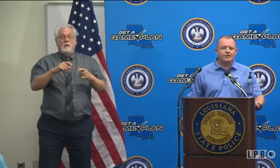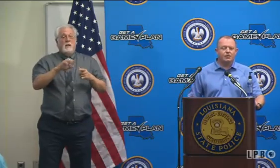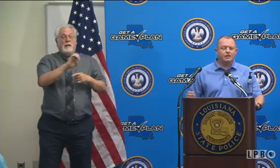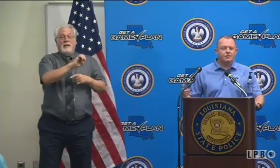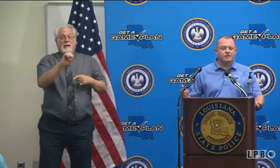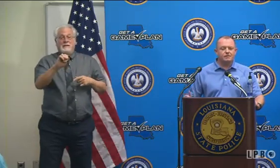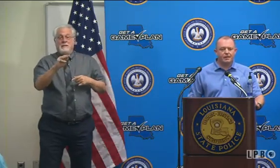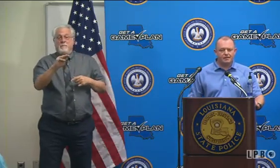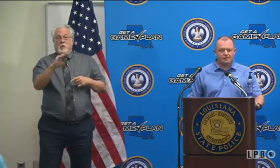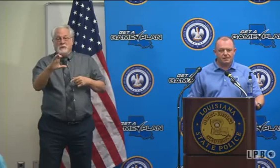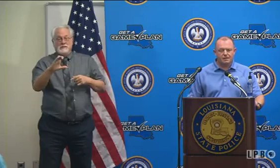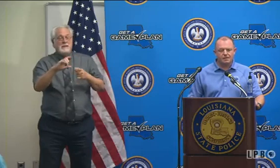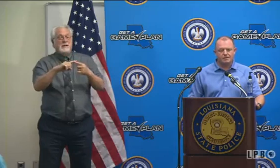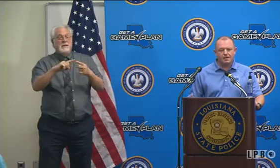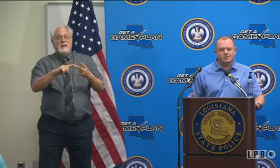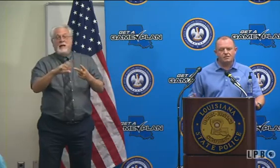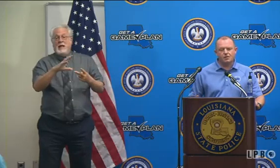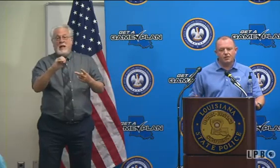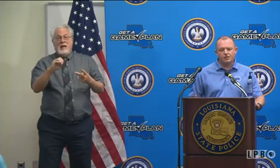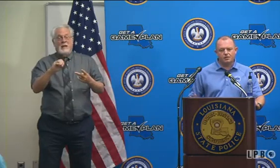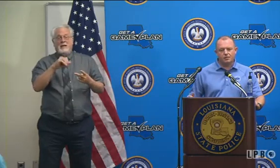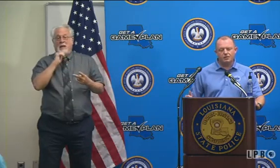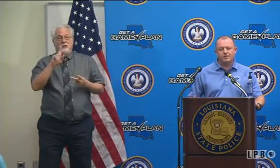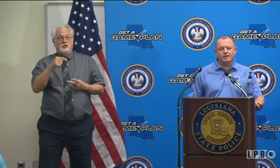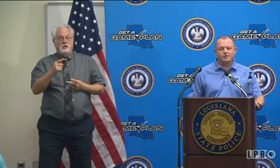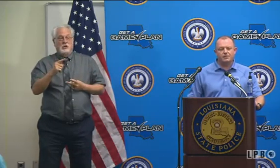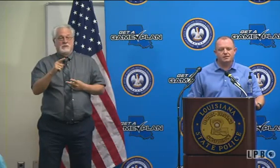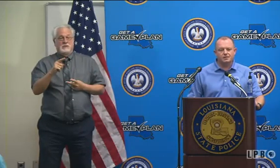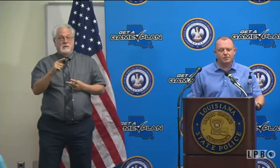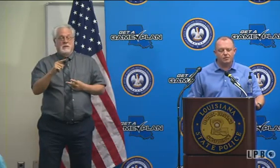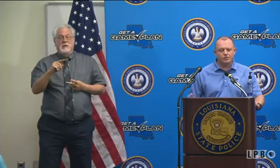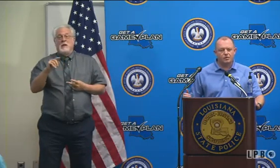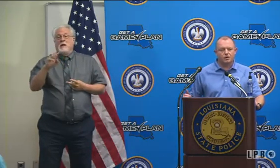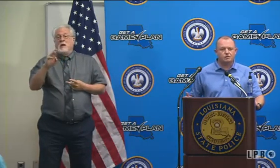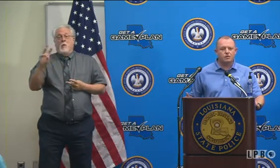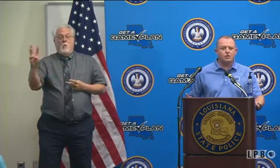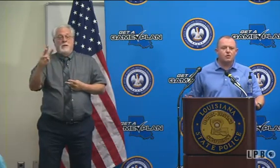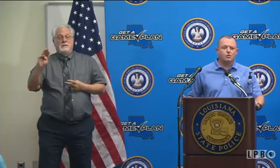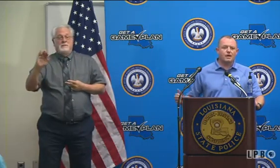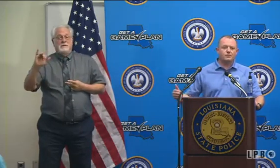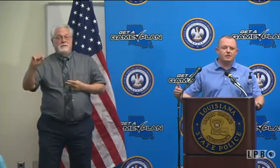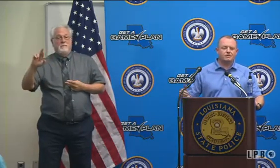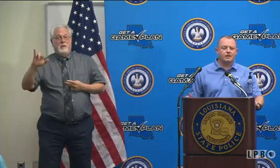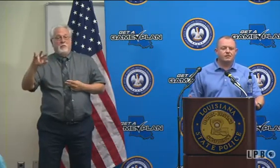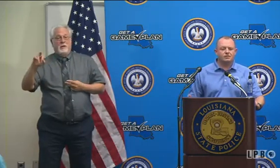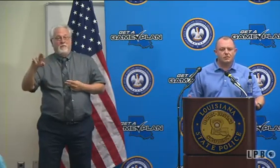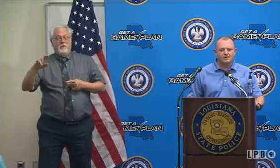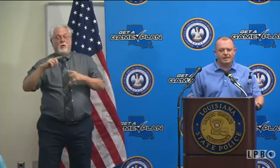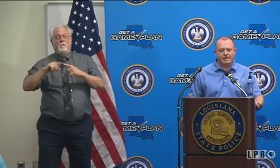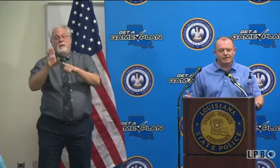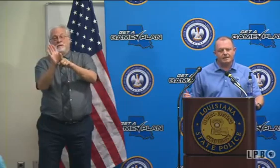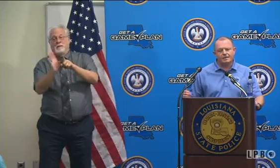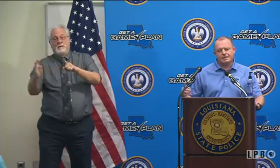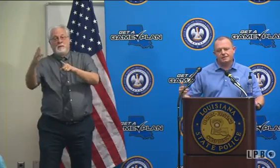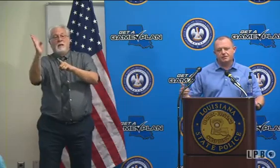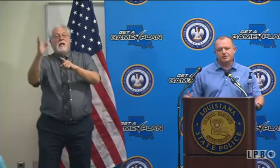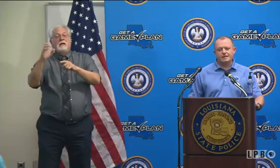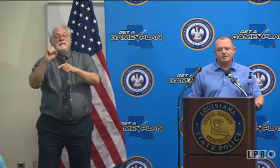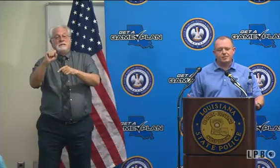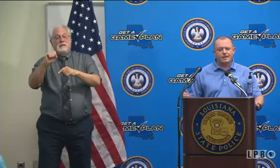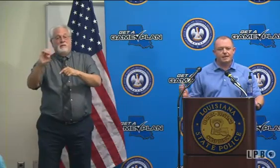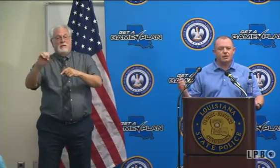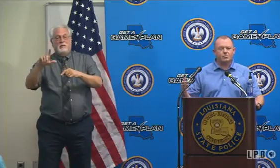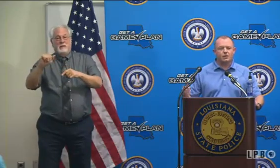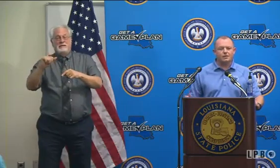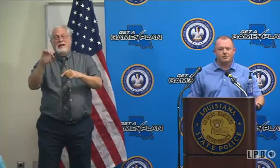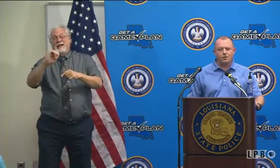City, and there'll even be effects not just on the west bank of the Mississippi River, but also wrapped around southeast Louisiana into the